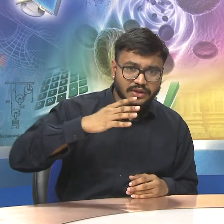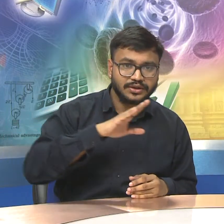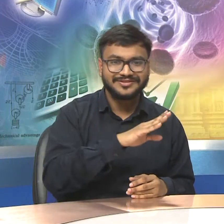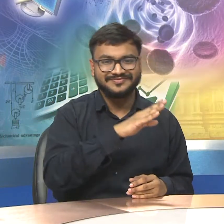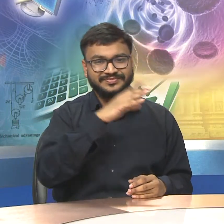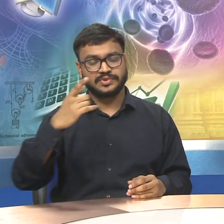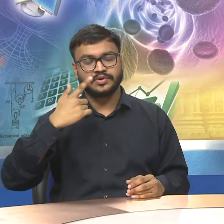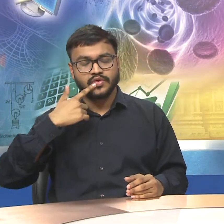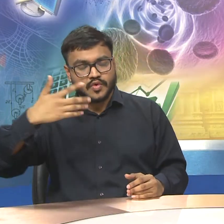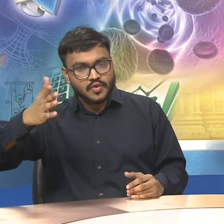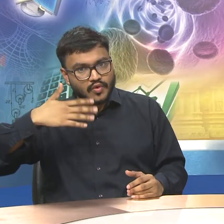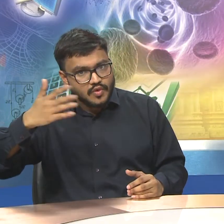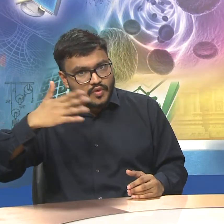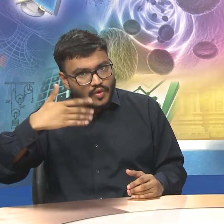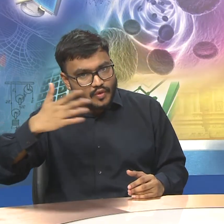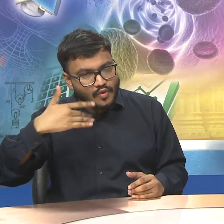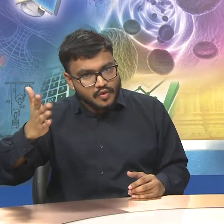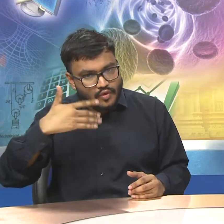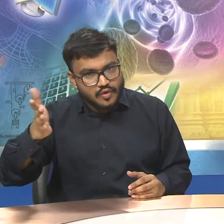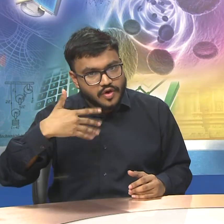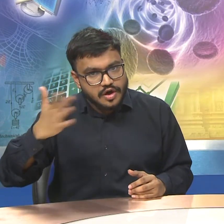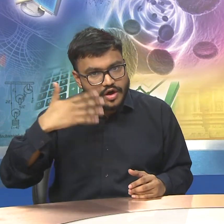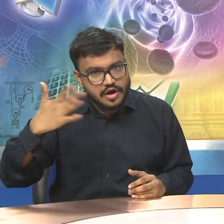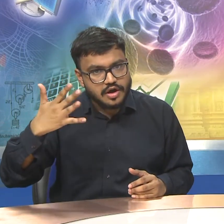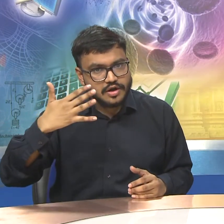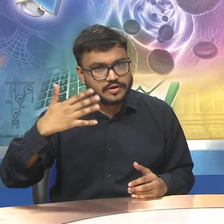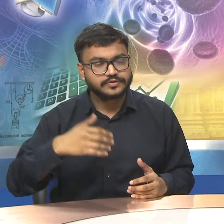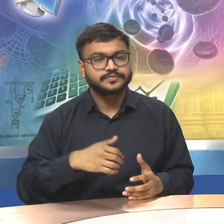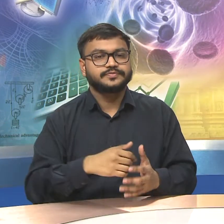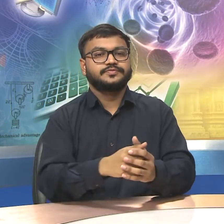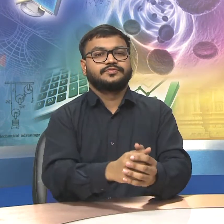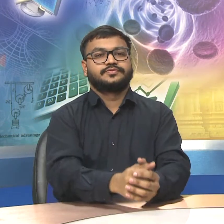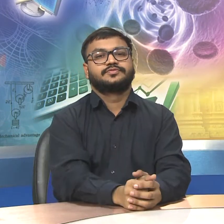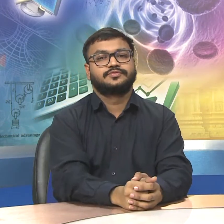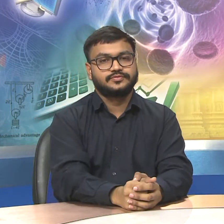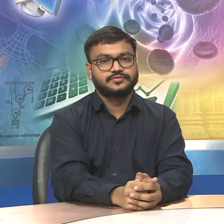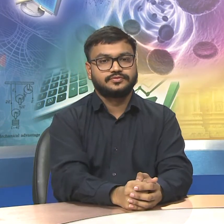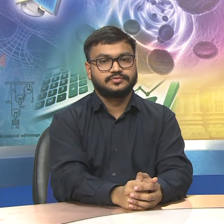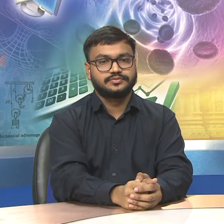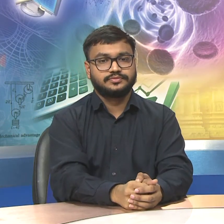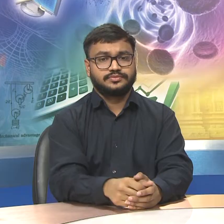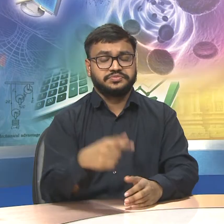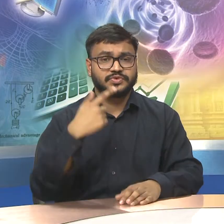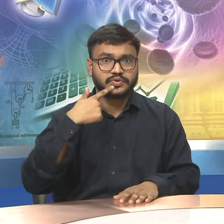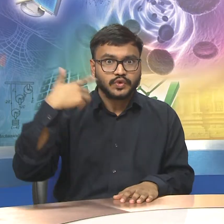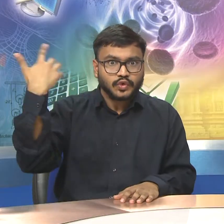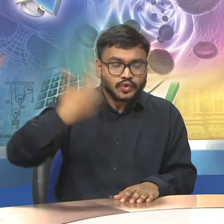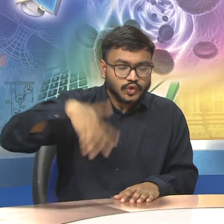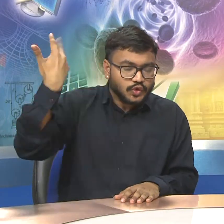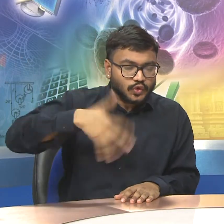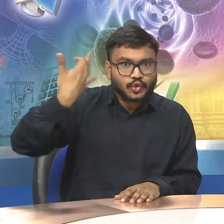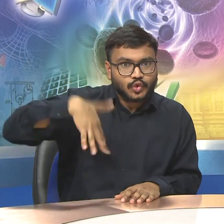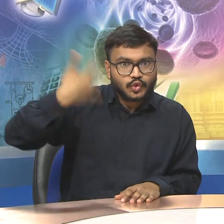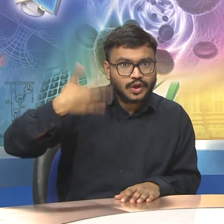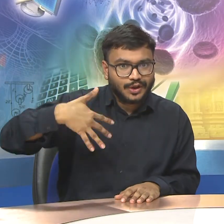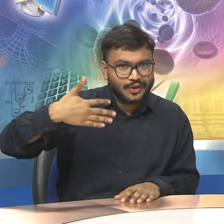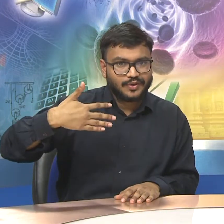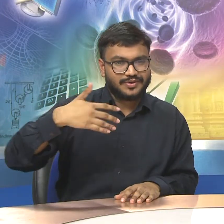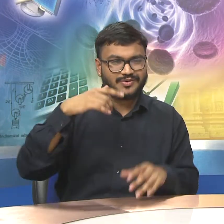Next, very spicy. They are extremely